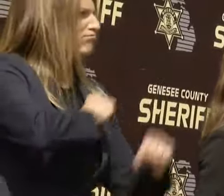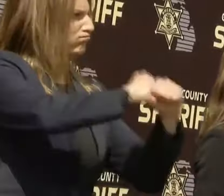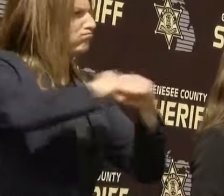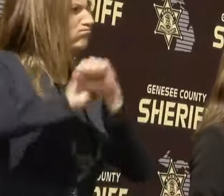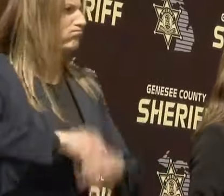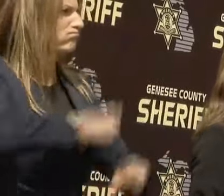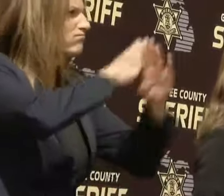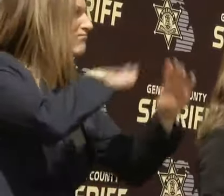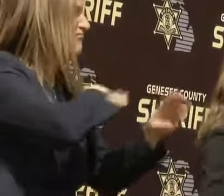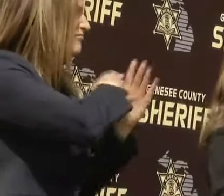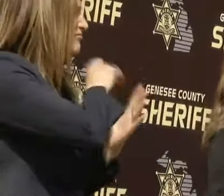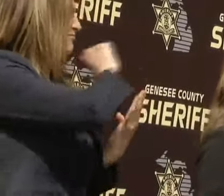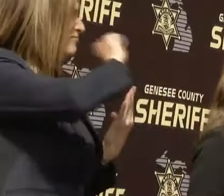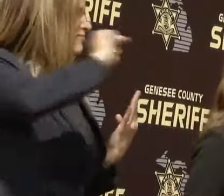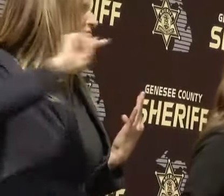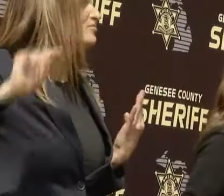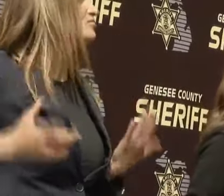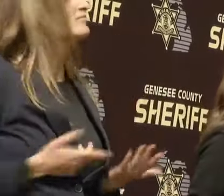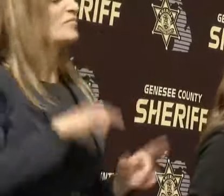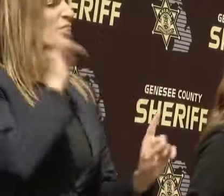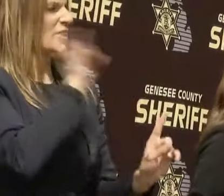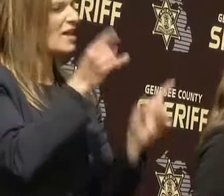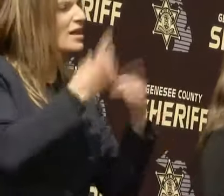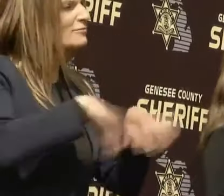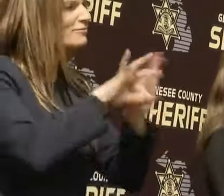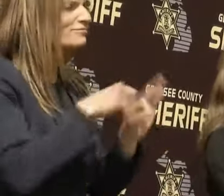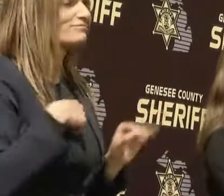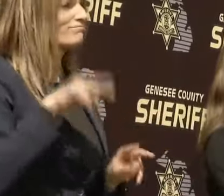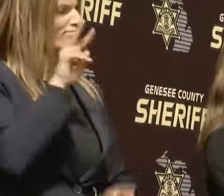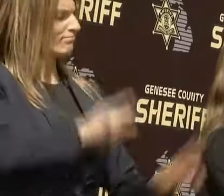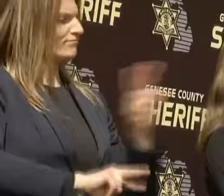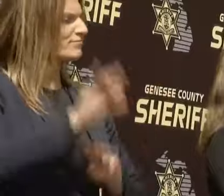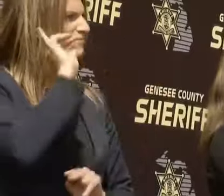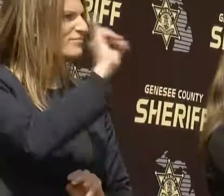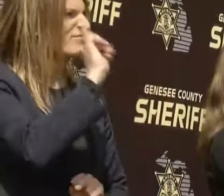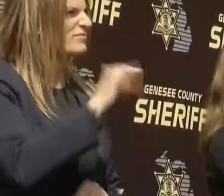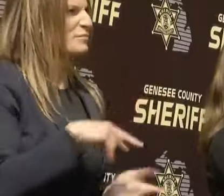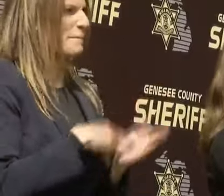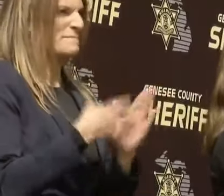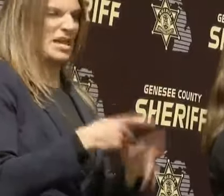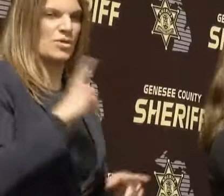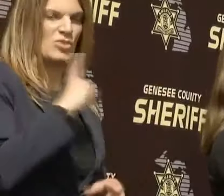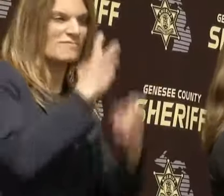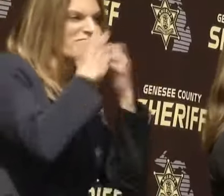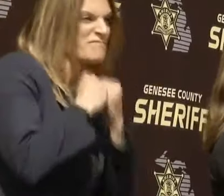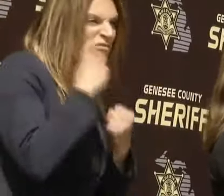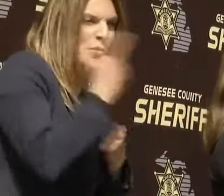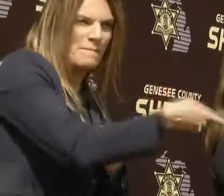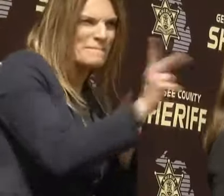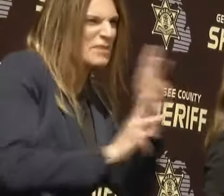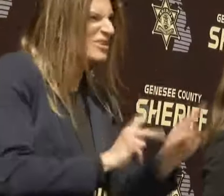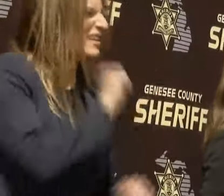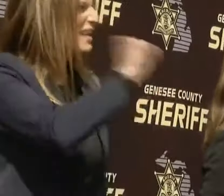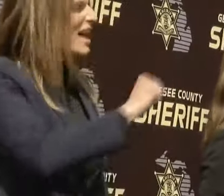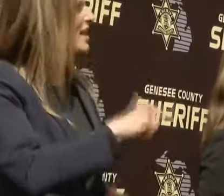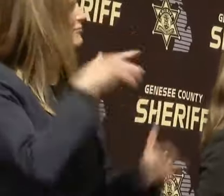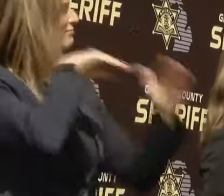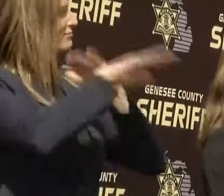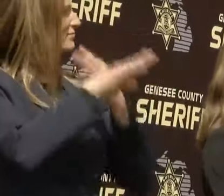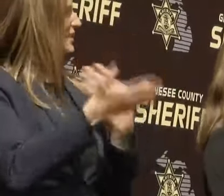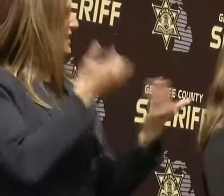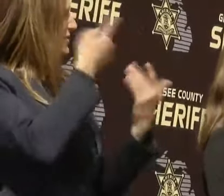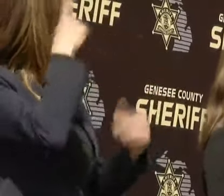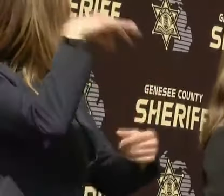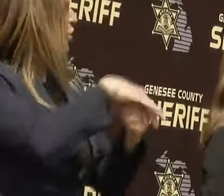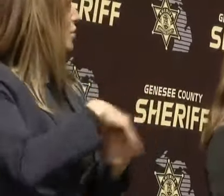for their voices to be heard, so that they can make decisions that aren't necessarily in service to you. We want to